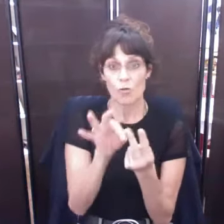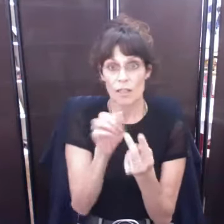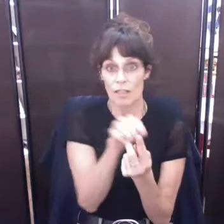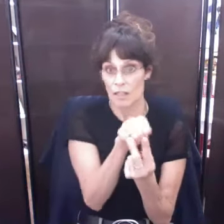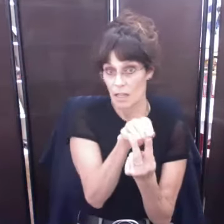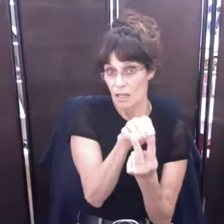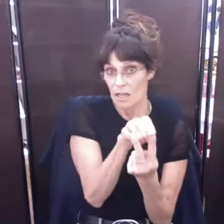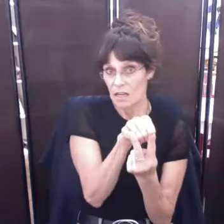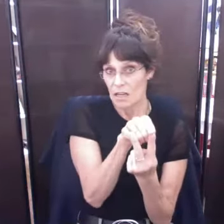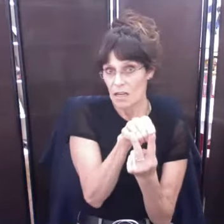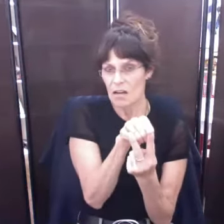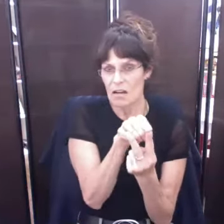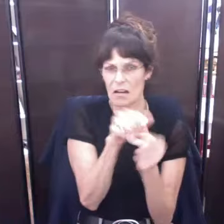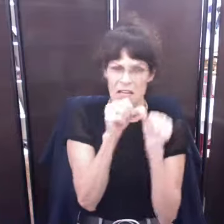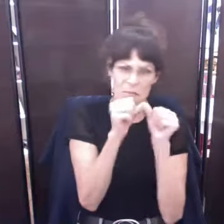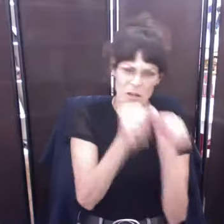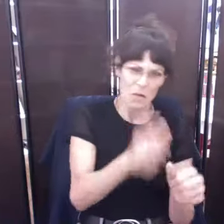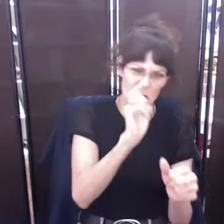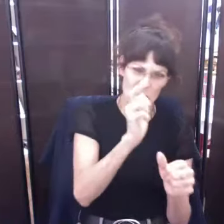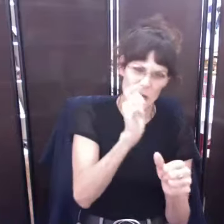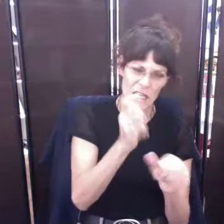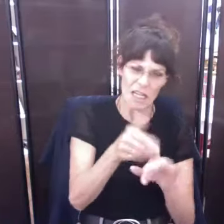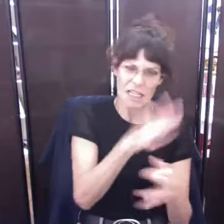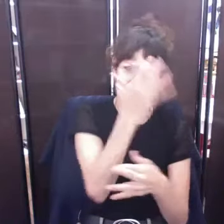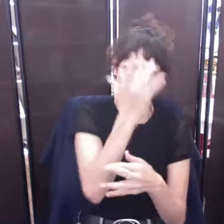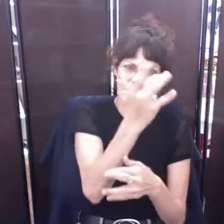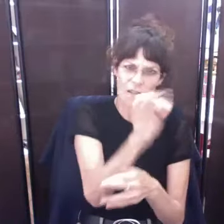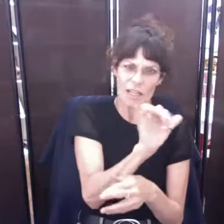the existence and die early like Becky,